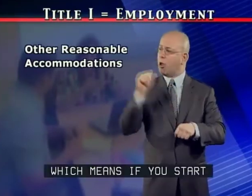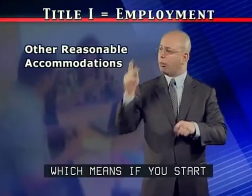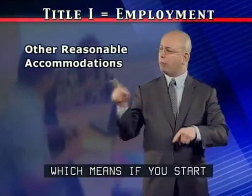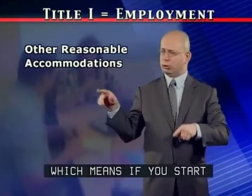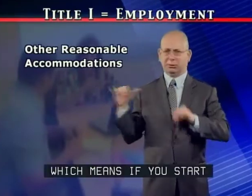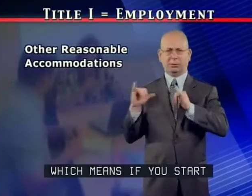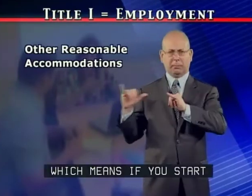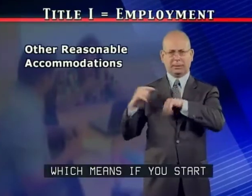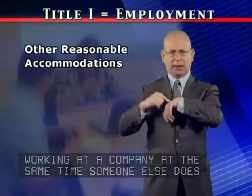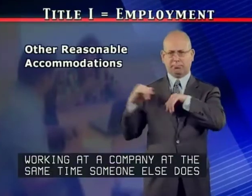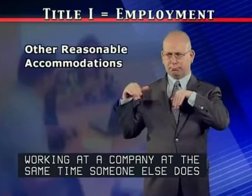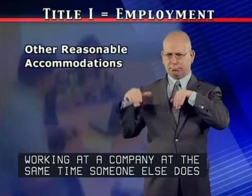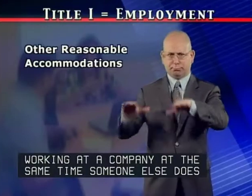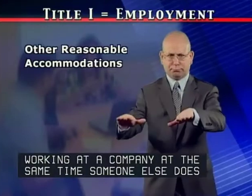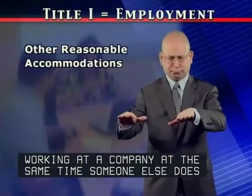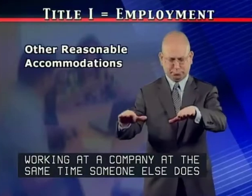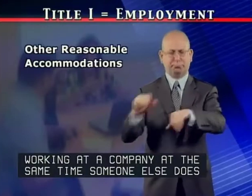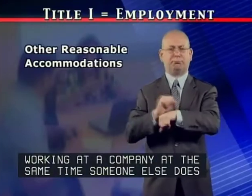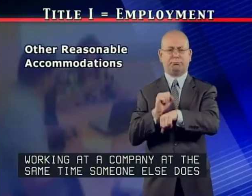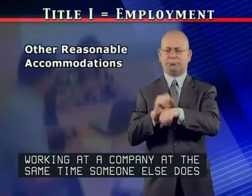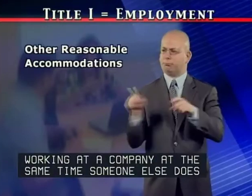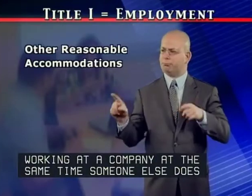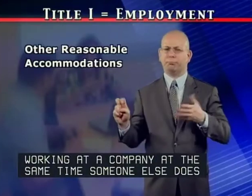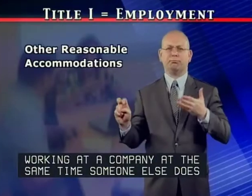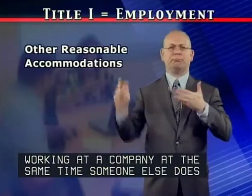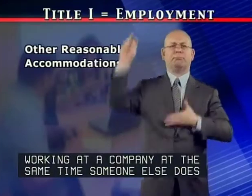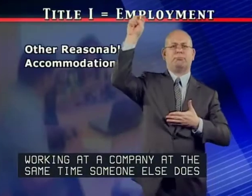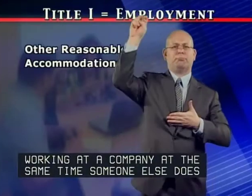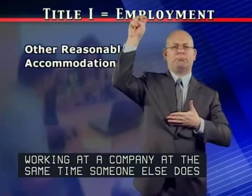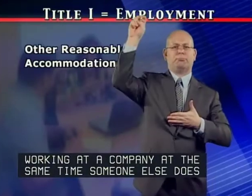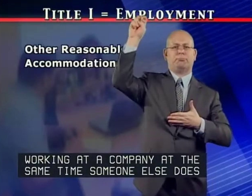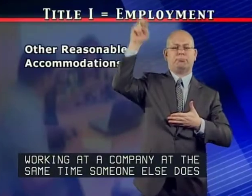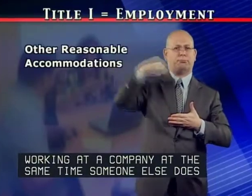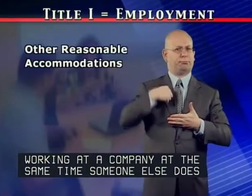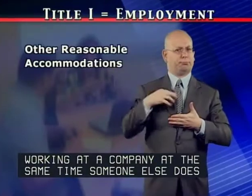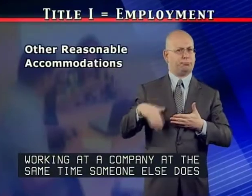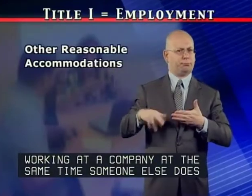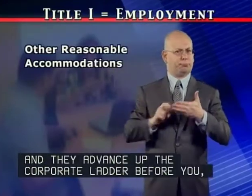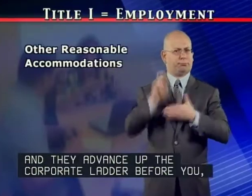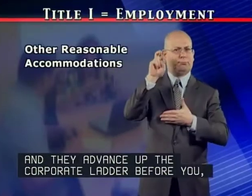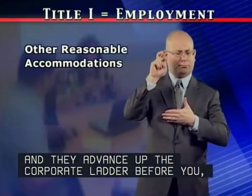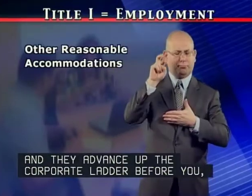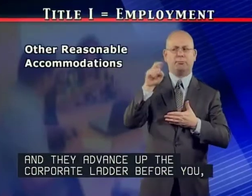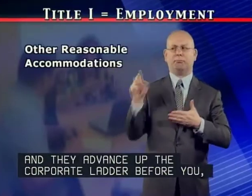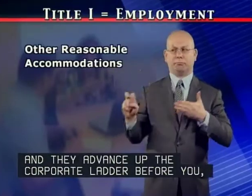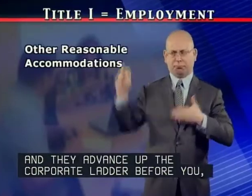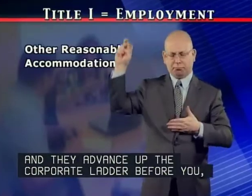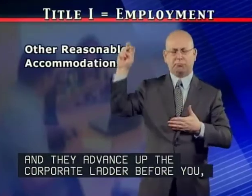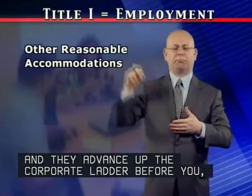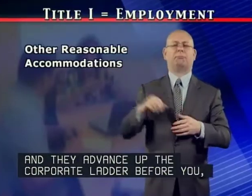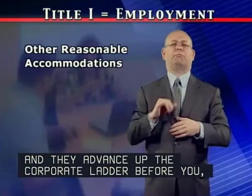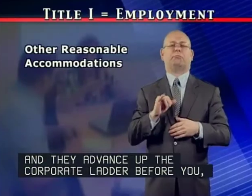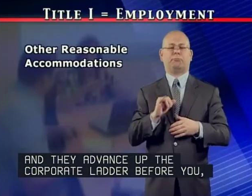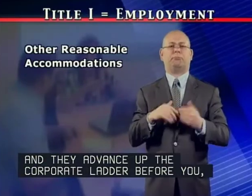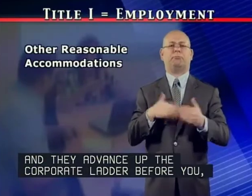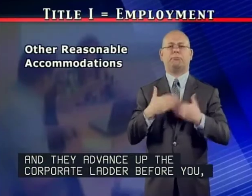Which means if you start working at a company at the same time someone else does, and they advance up the corporate ladder before